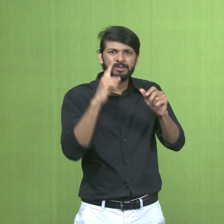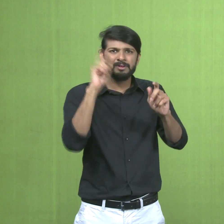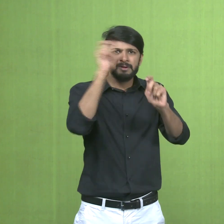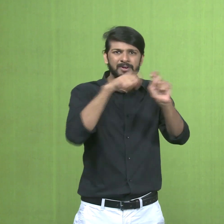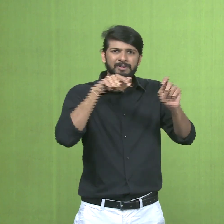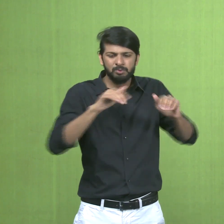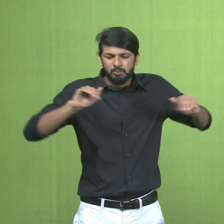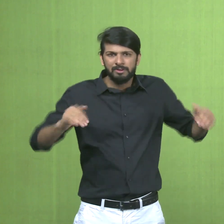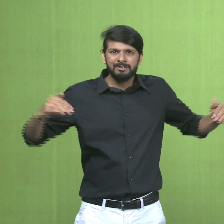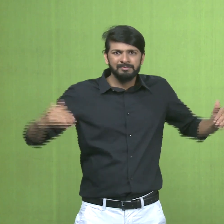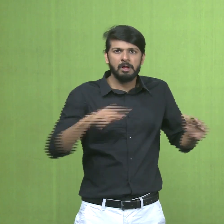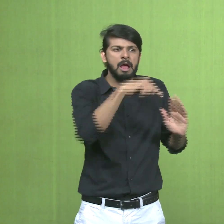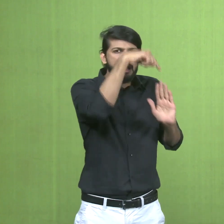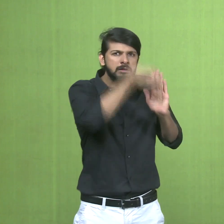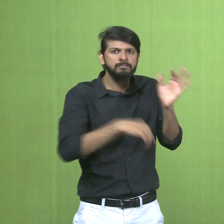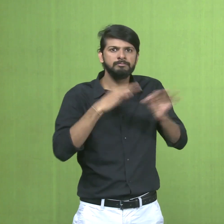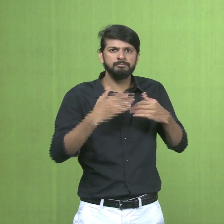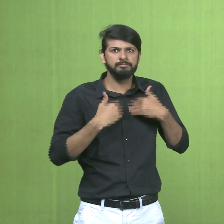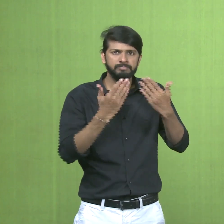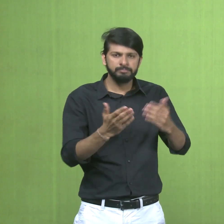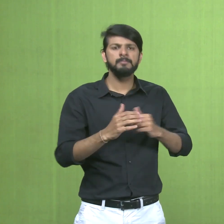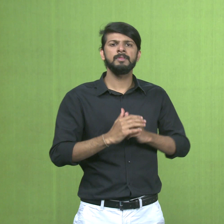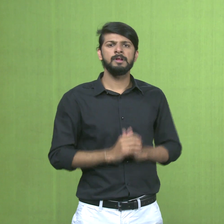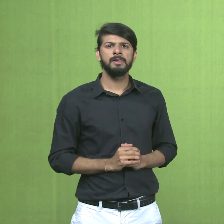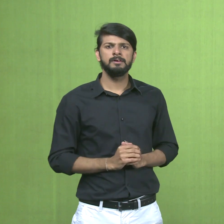Sita with Love Kush, this particular Kalighat painting description.